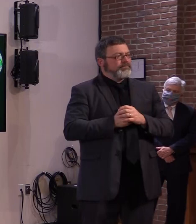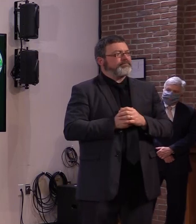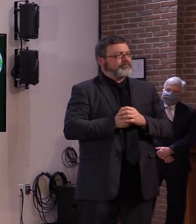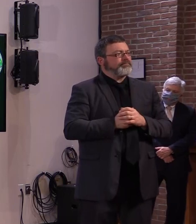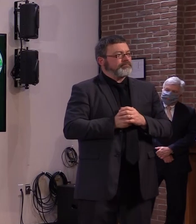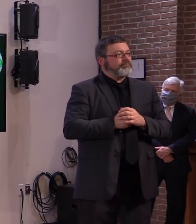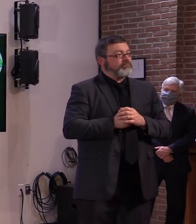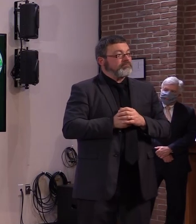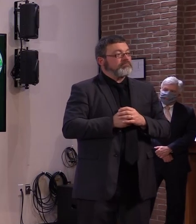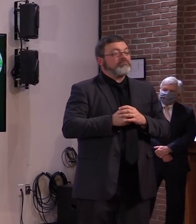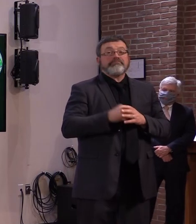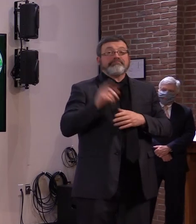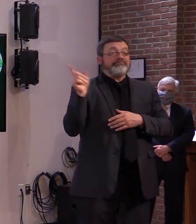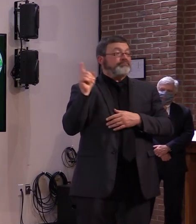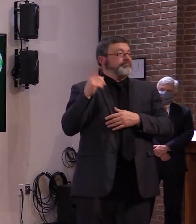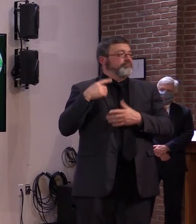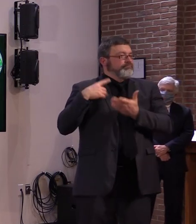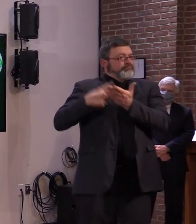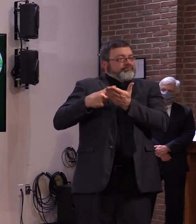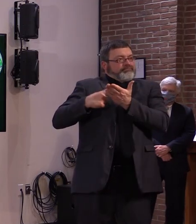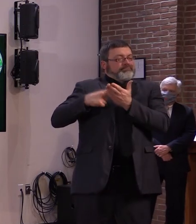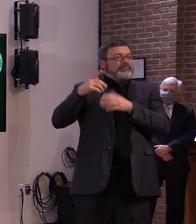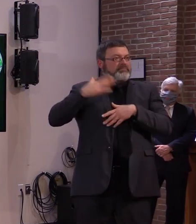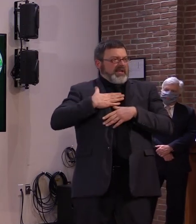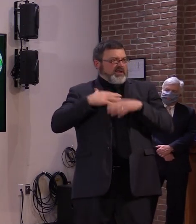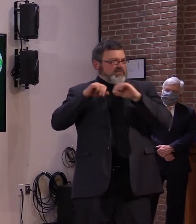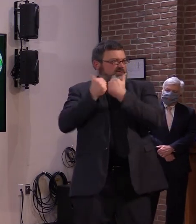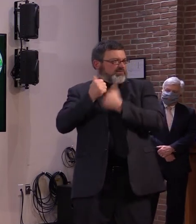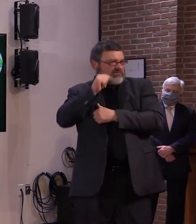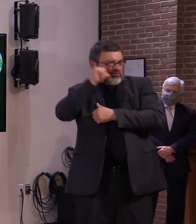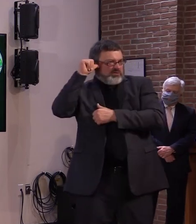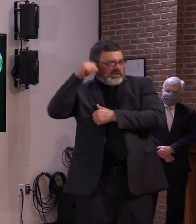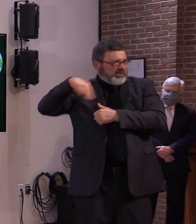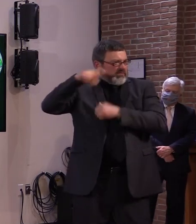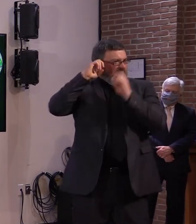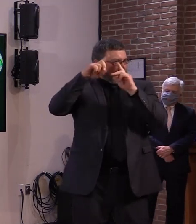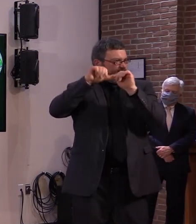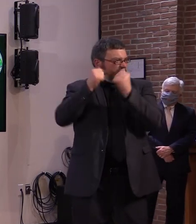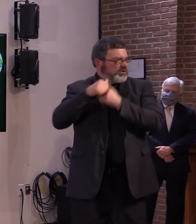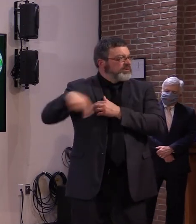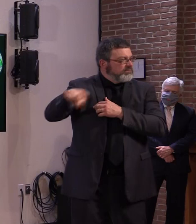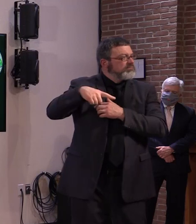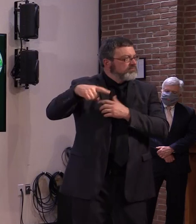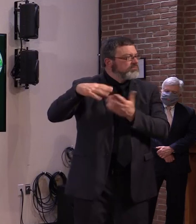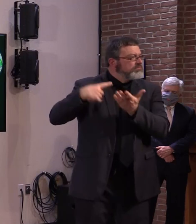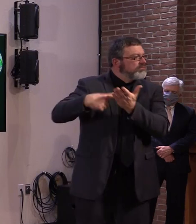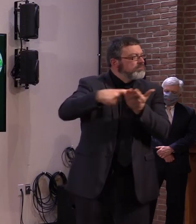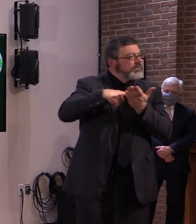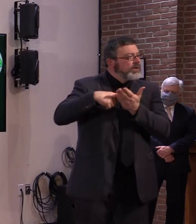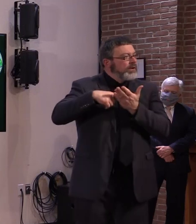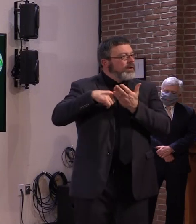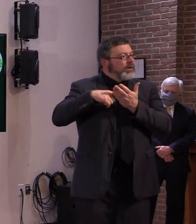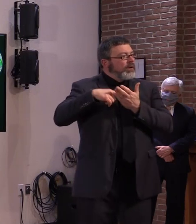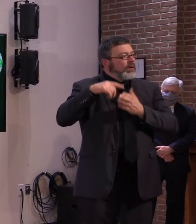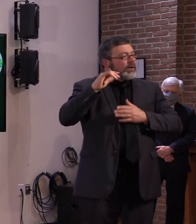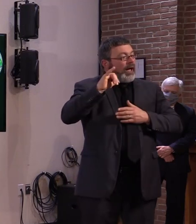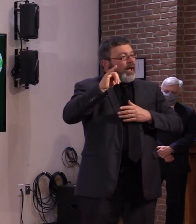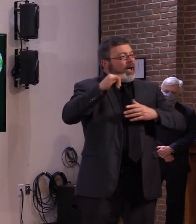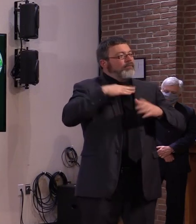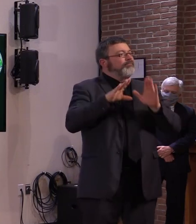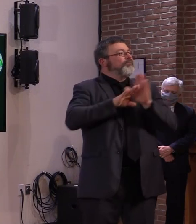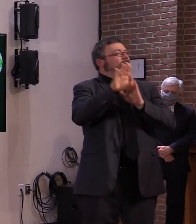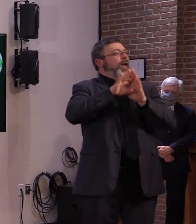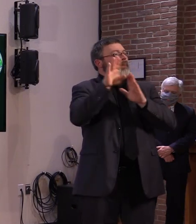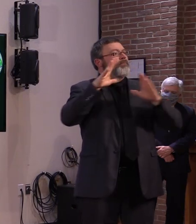Yesterday, the Agency of Education shared a holiday travel toolkit for schools that was developed in conjunction with the Department of Health. I